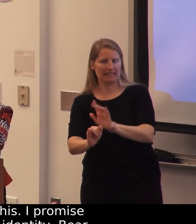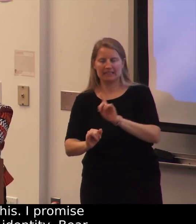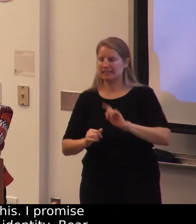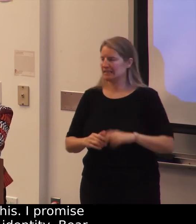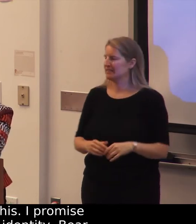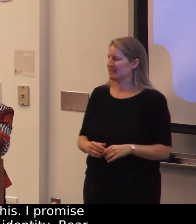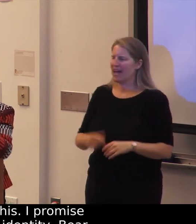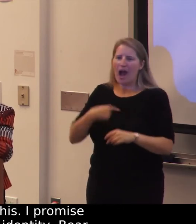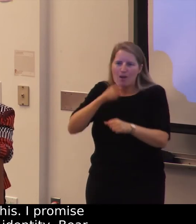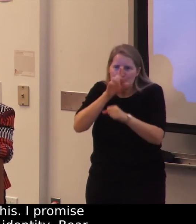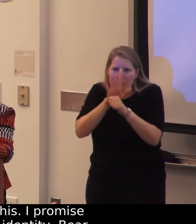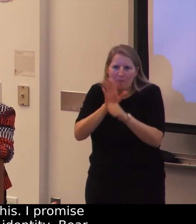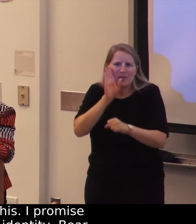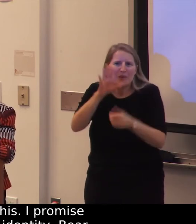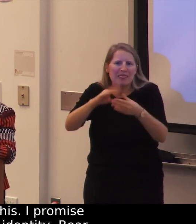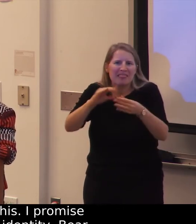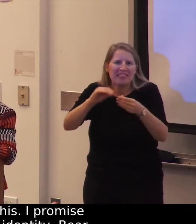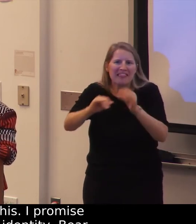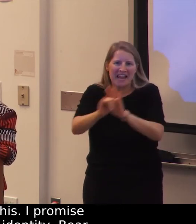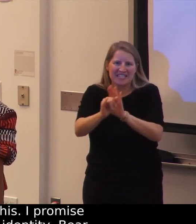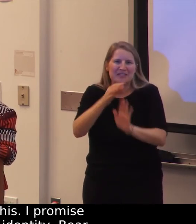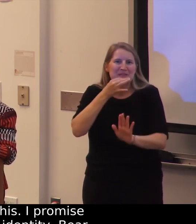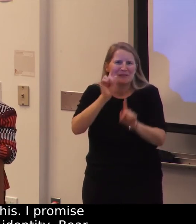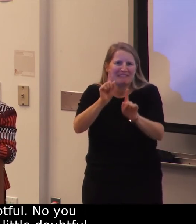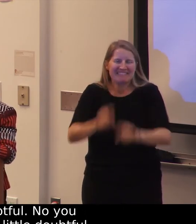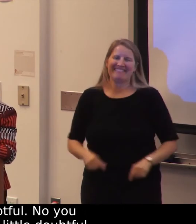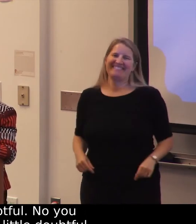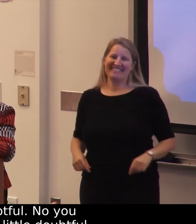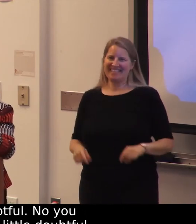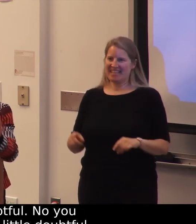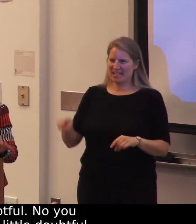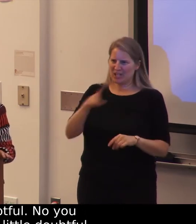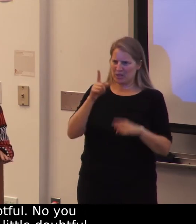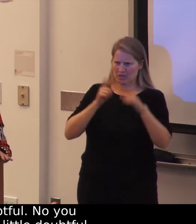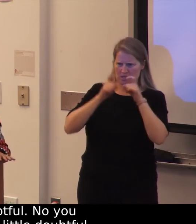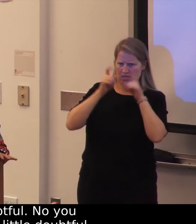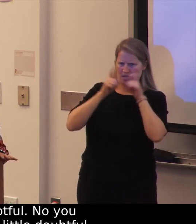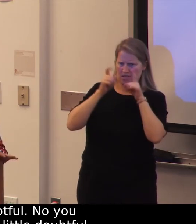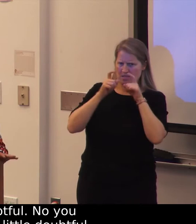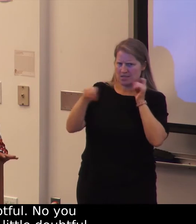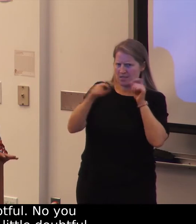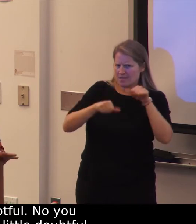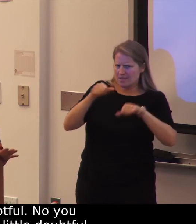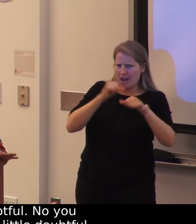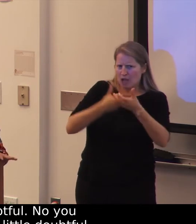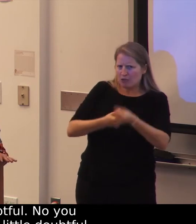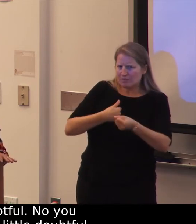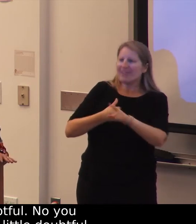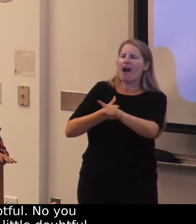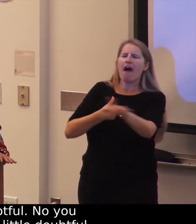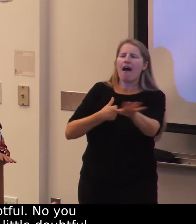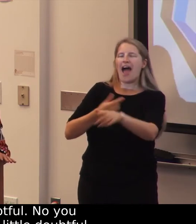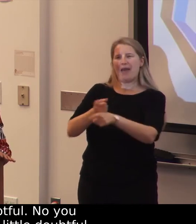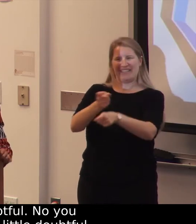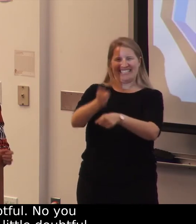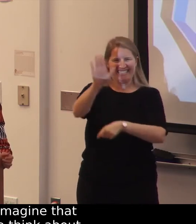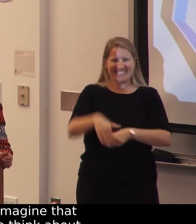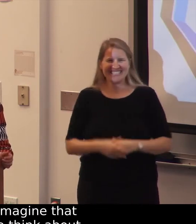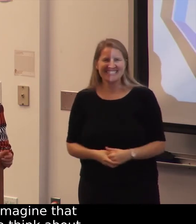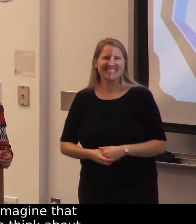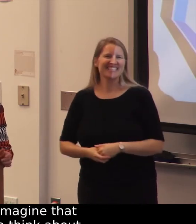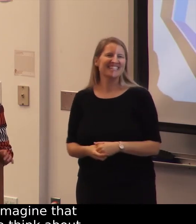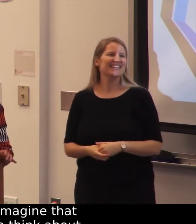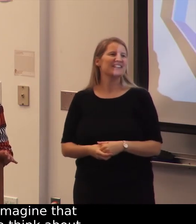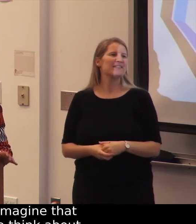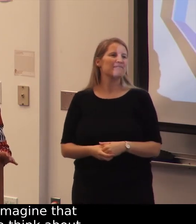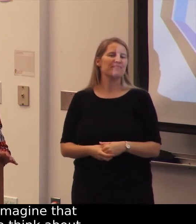all of this. I promise you I will get to identity. Bear with me. You look a little doubtful. No, you don't look a little doubtful. I'm just kidding you. So